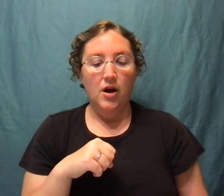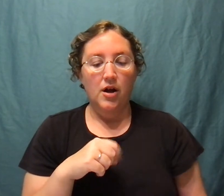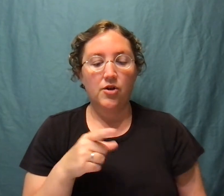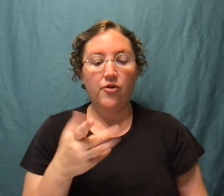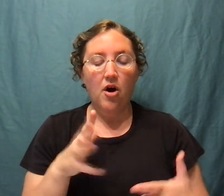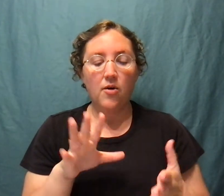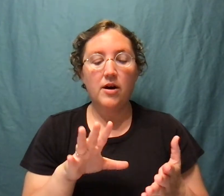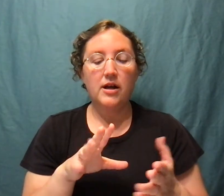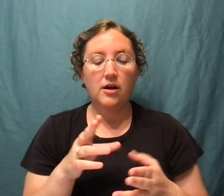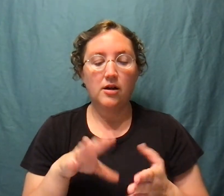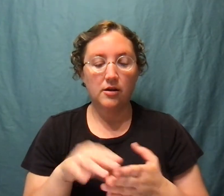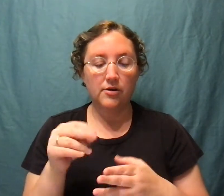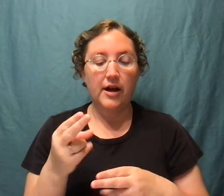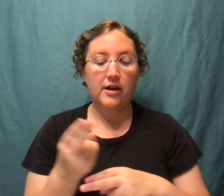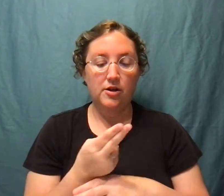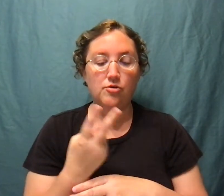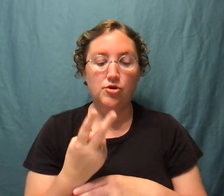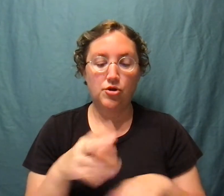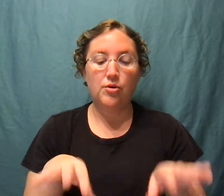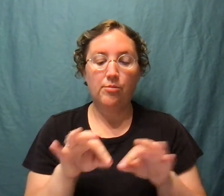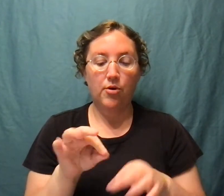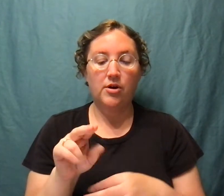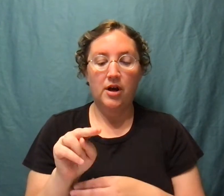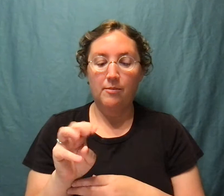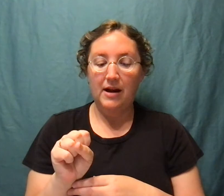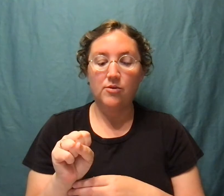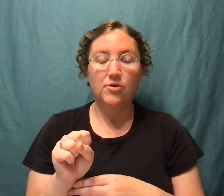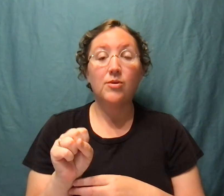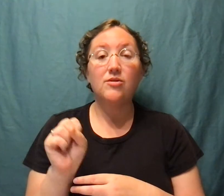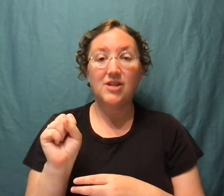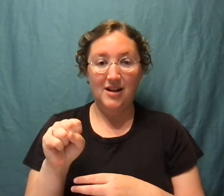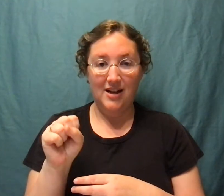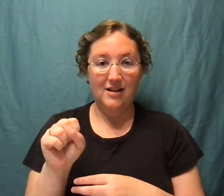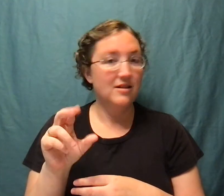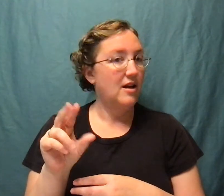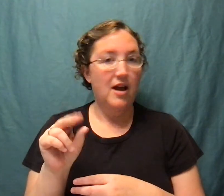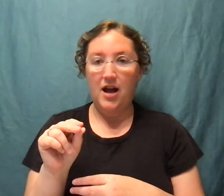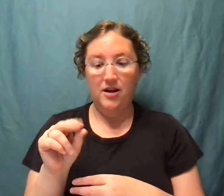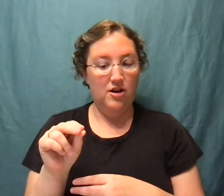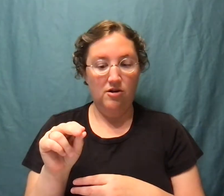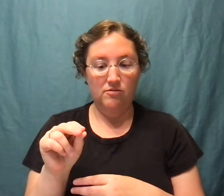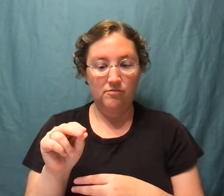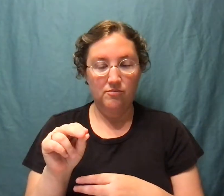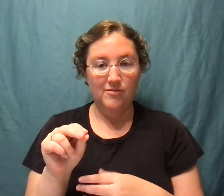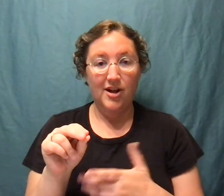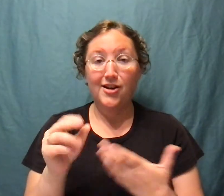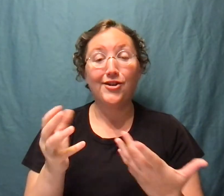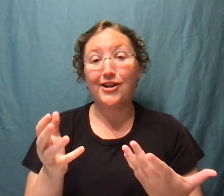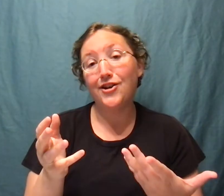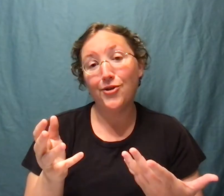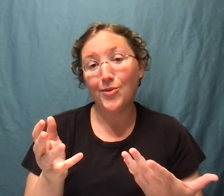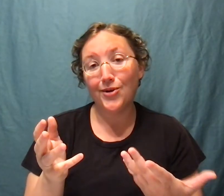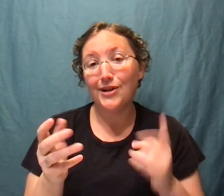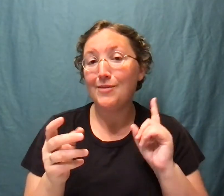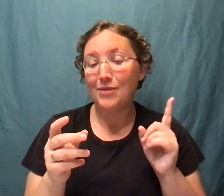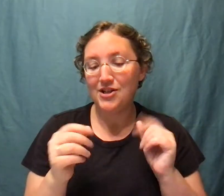you've already learned how to use two important non-manuals when you sign yes and no. You didn't know you were learning it, but you already